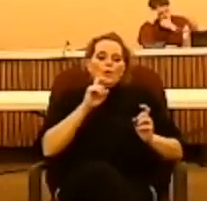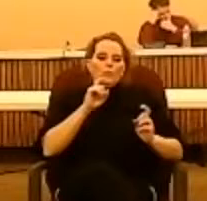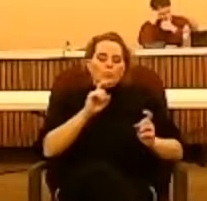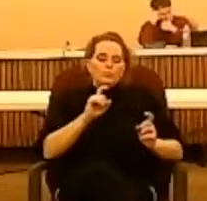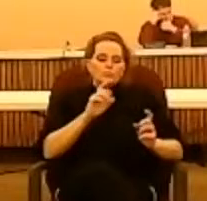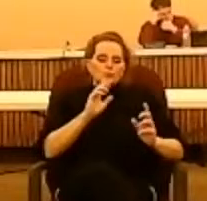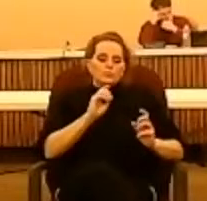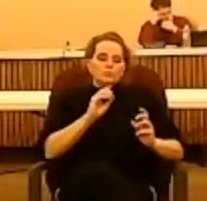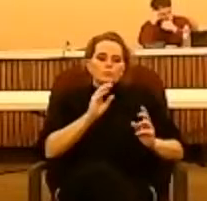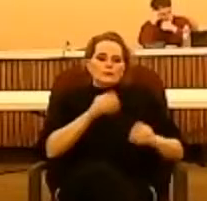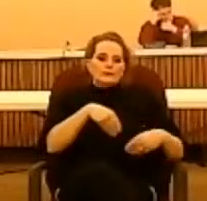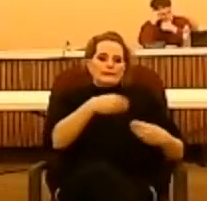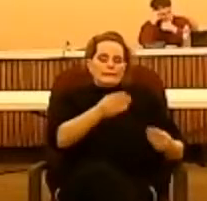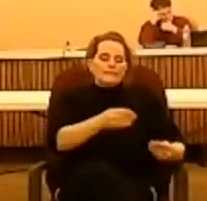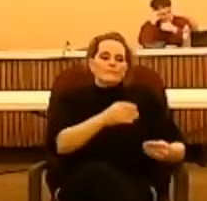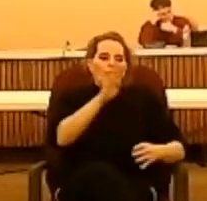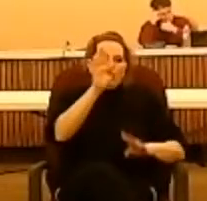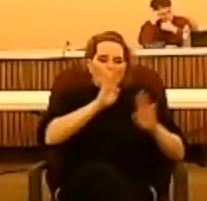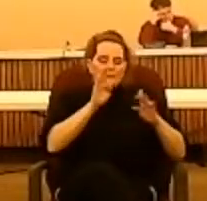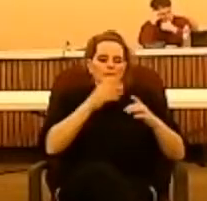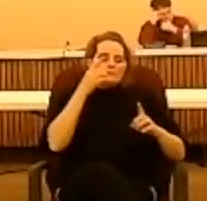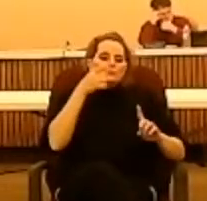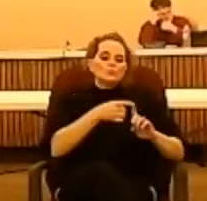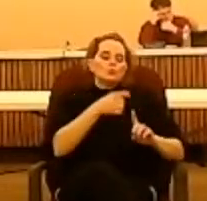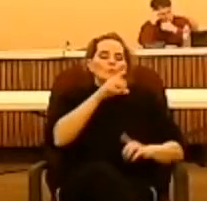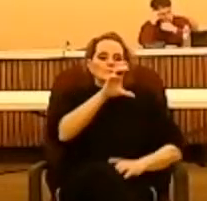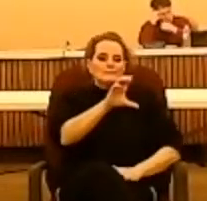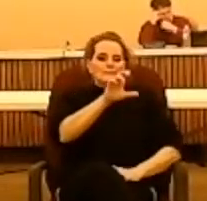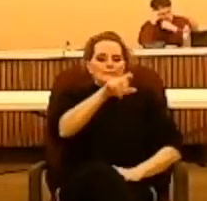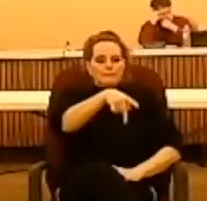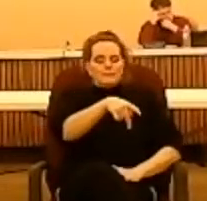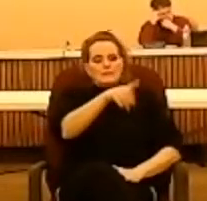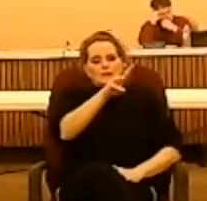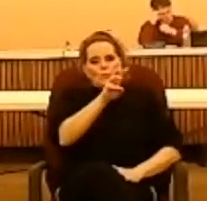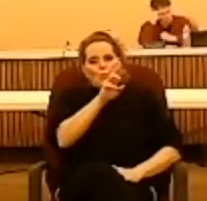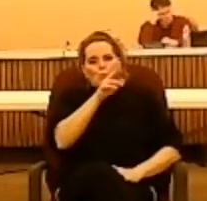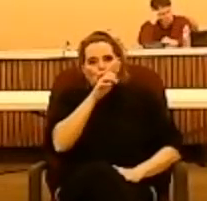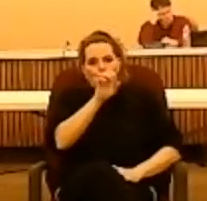Project bid to CP Ward Incorporated. Second.